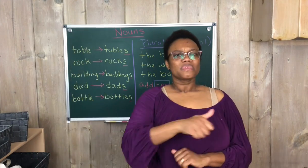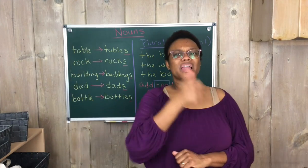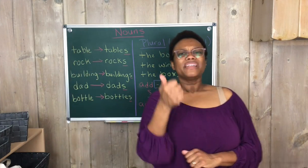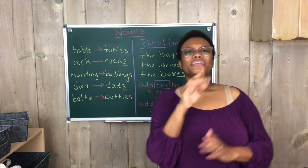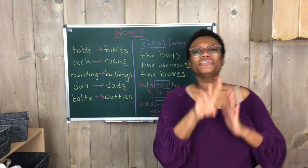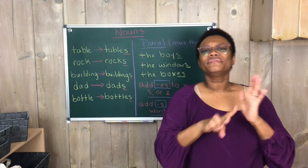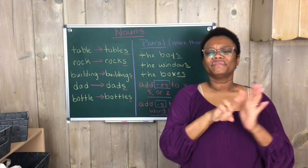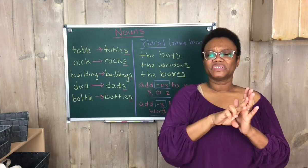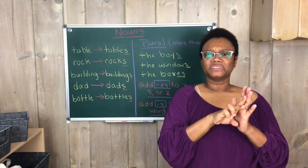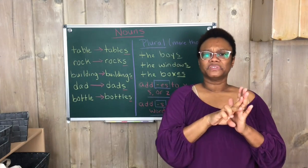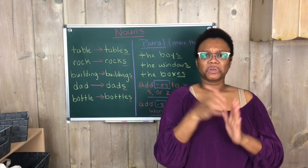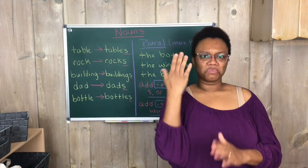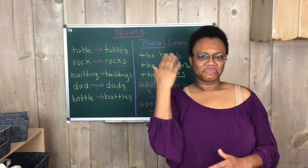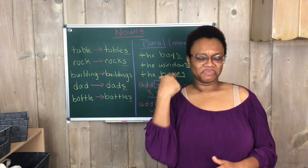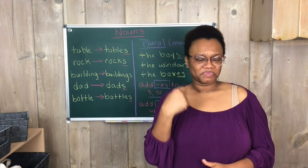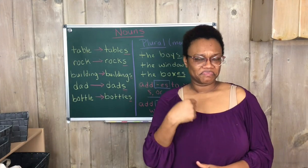S, or Z.